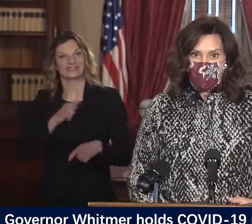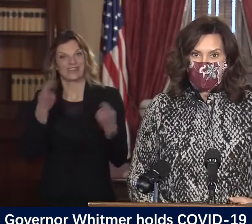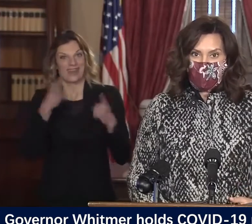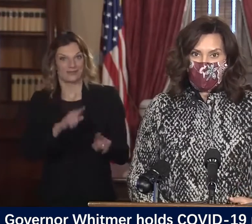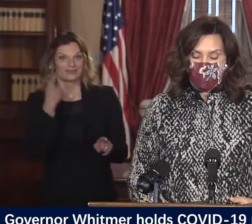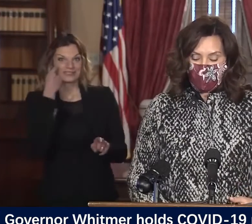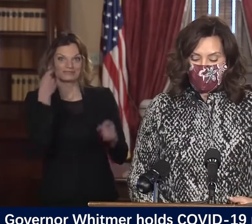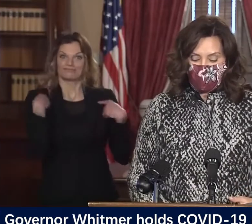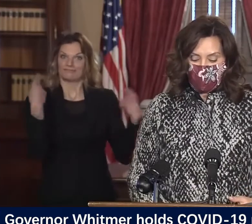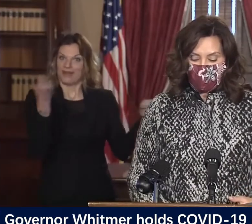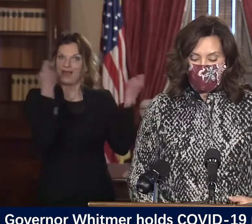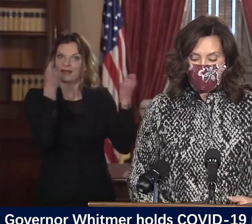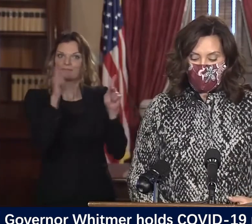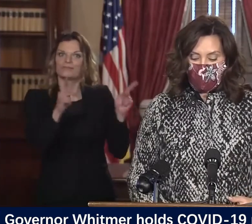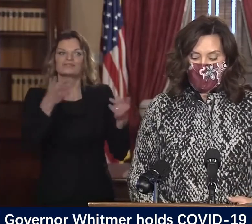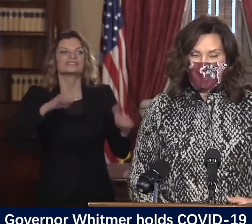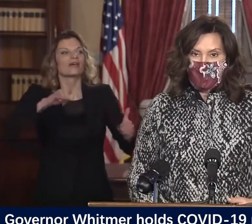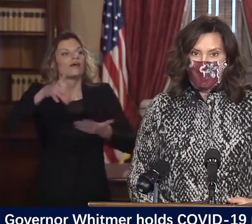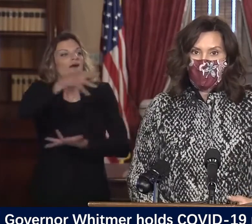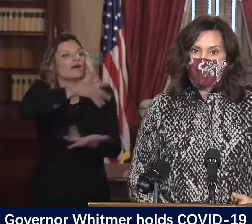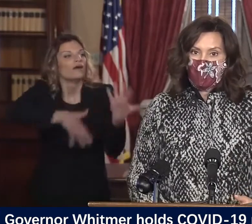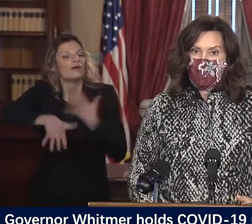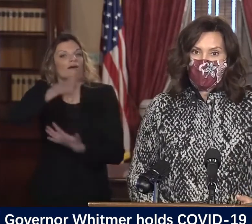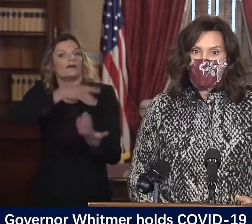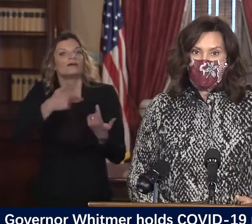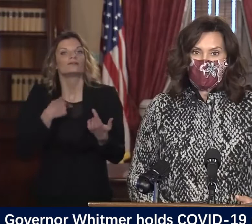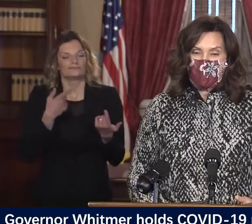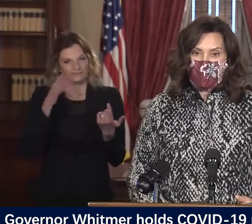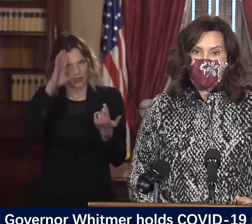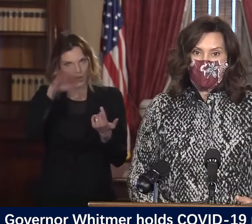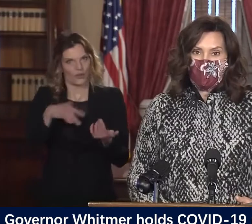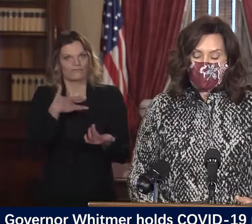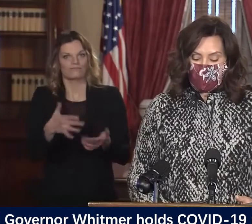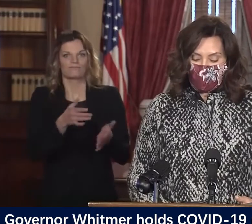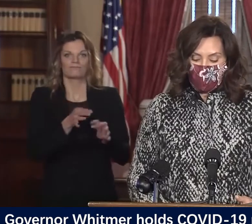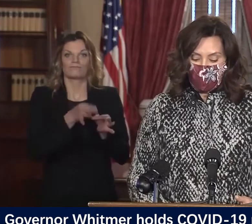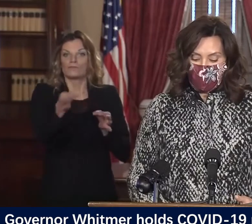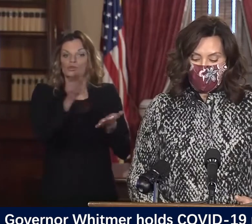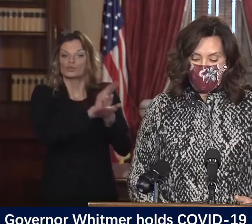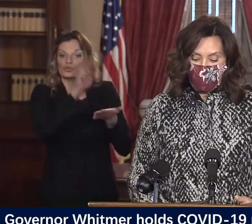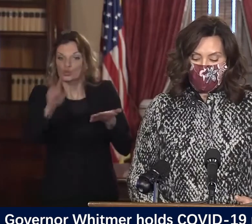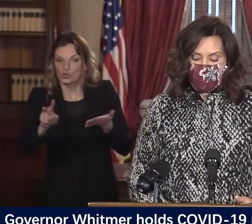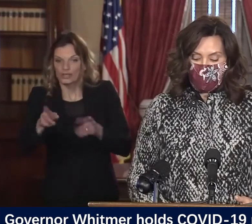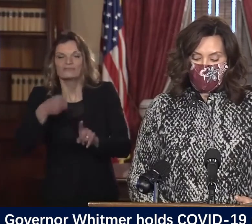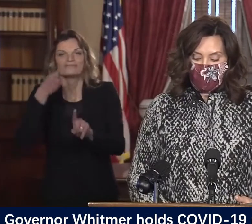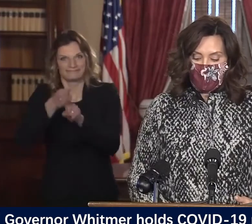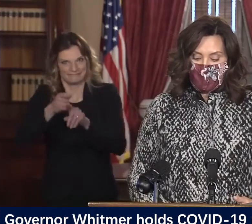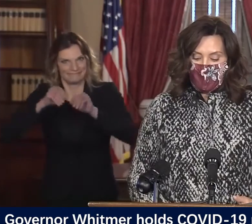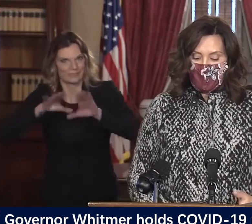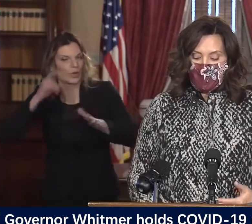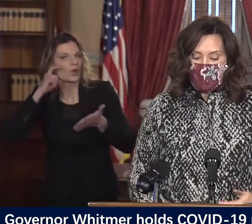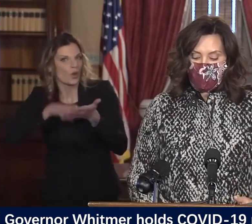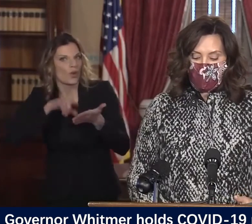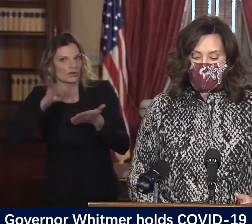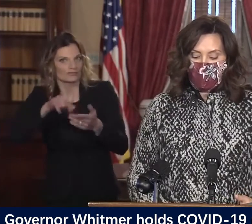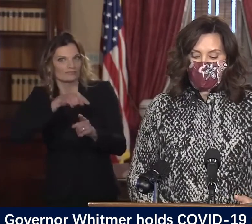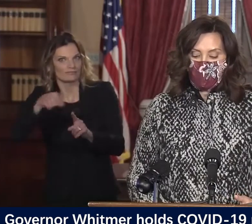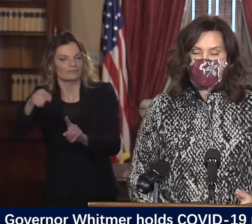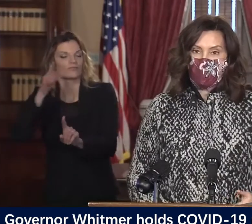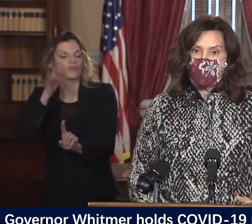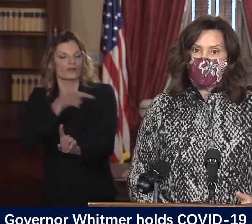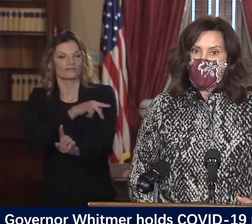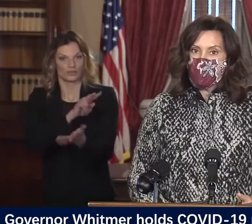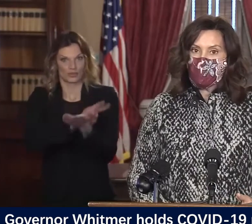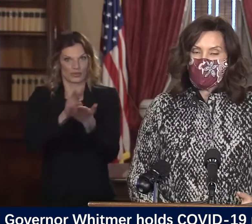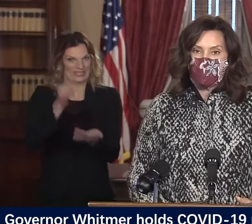our cases and hospitalizations, and we're very worried that they could be significant impacts. National